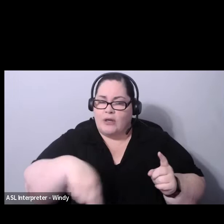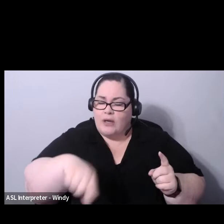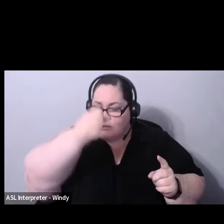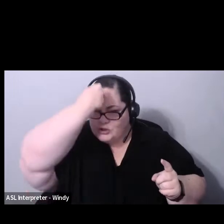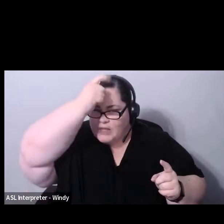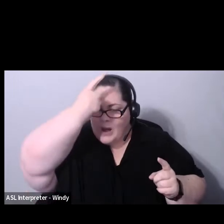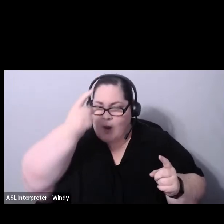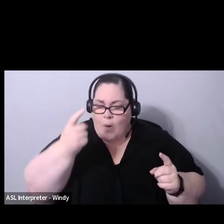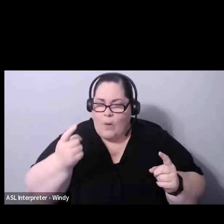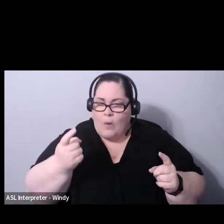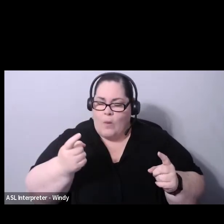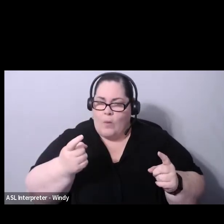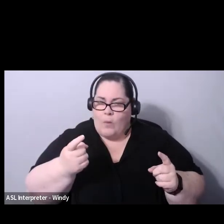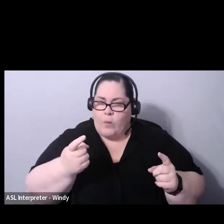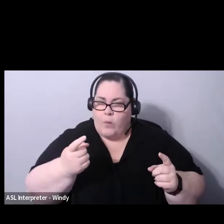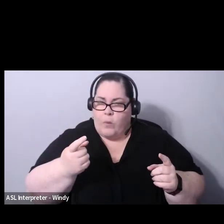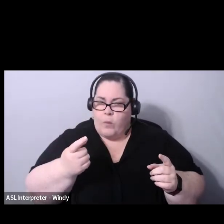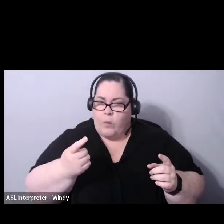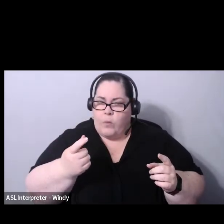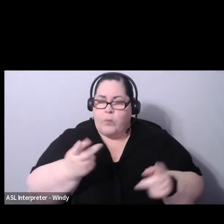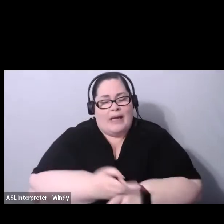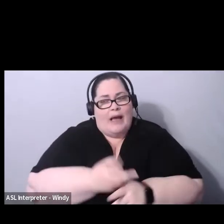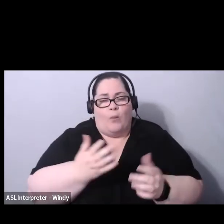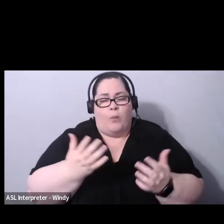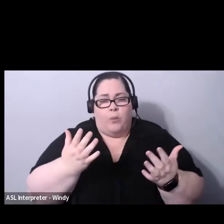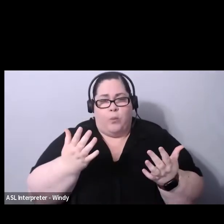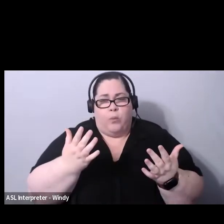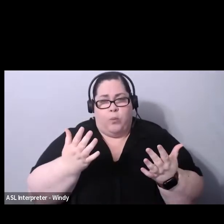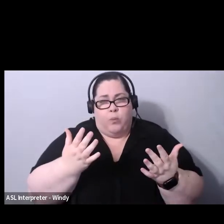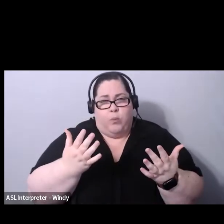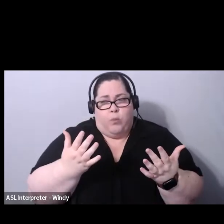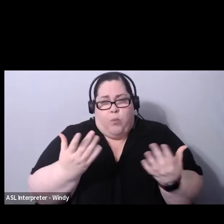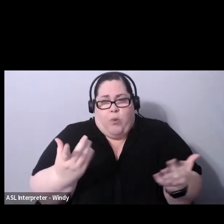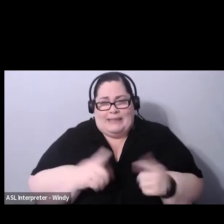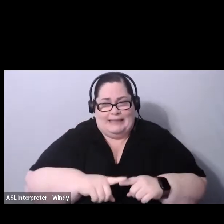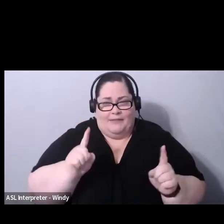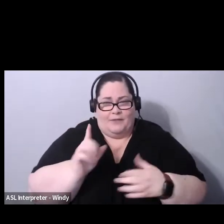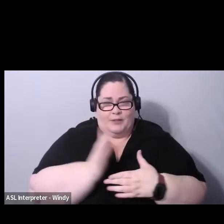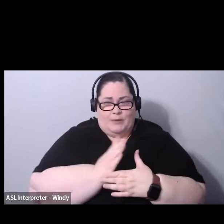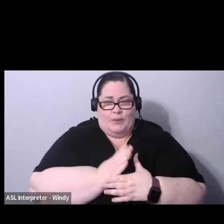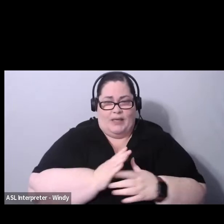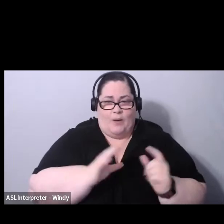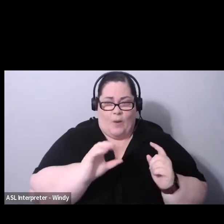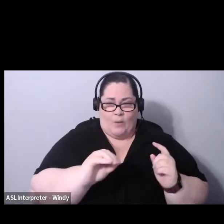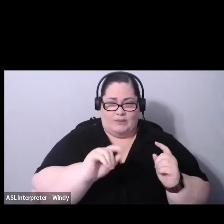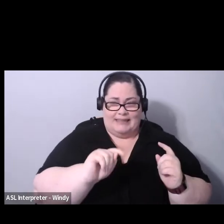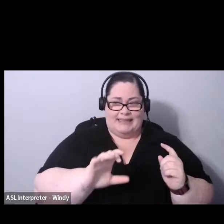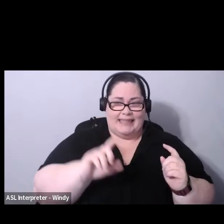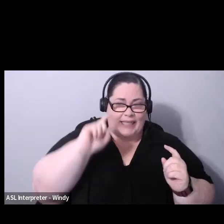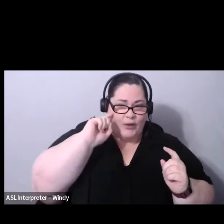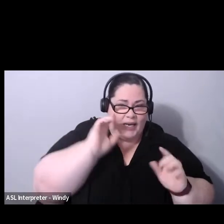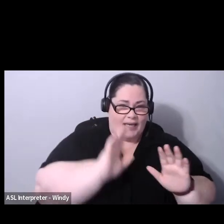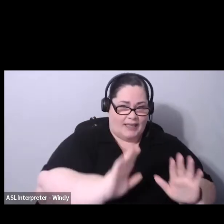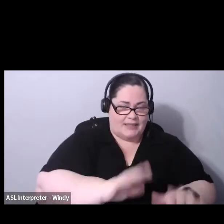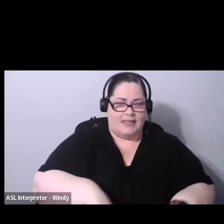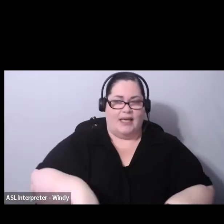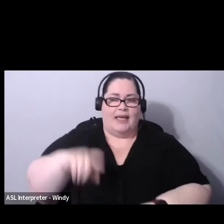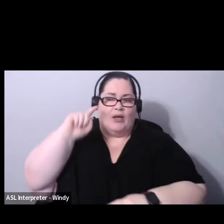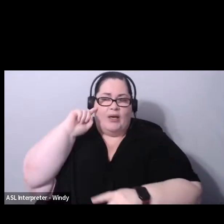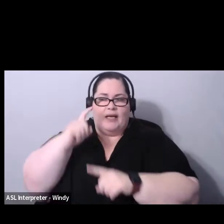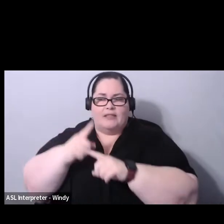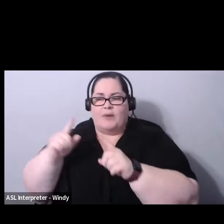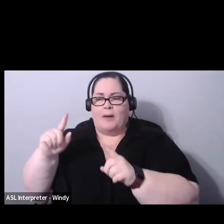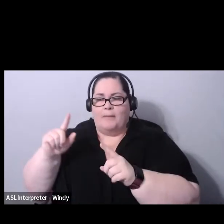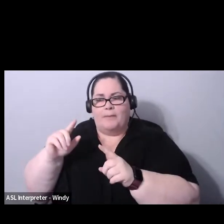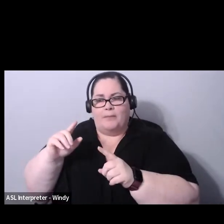why consumers should be really careful to understand the difference between the over-the-counter hearing aids and hearing aids. We want to